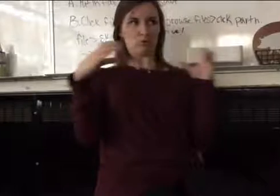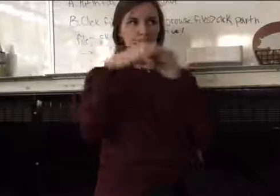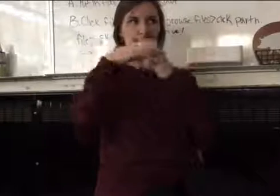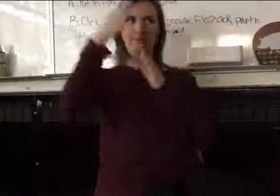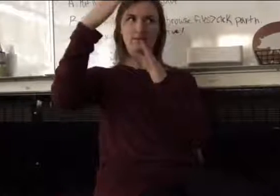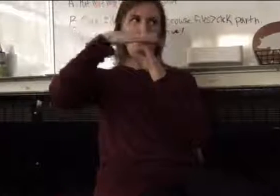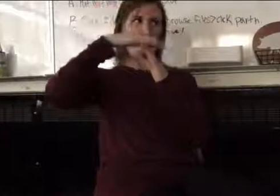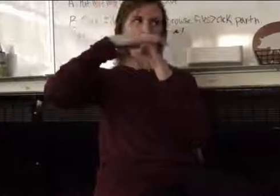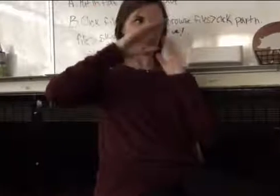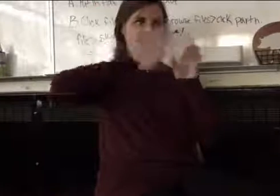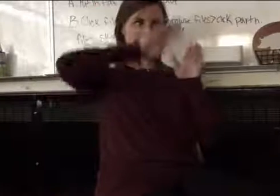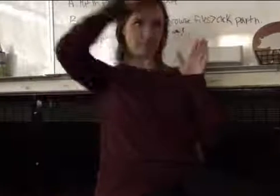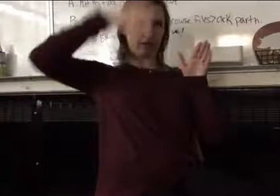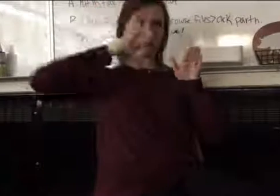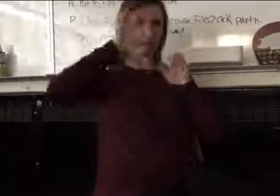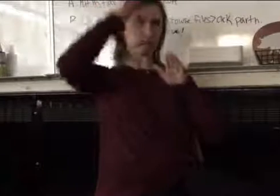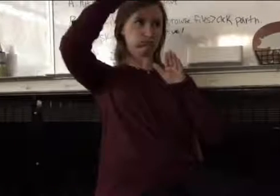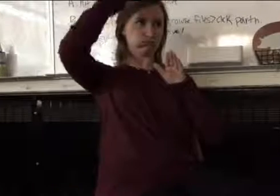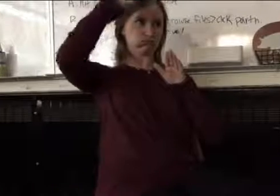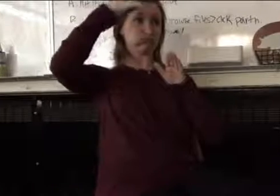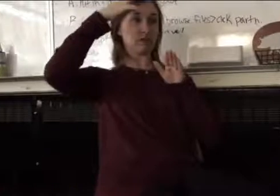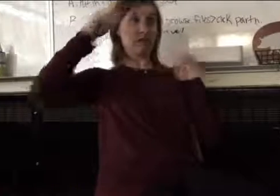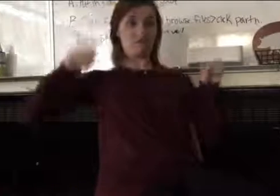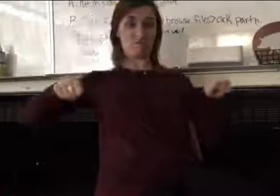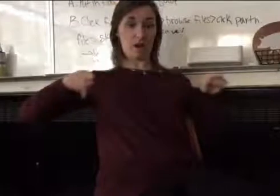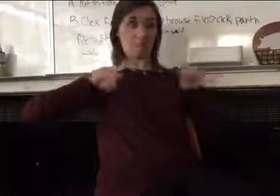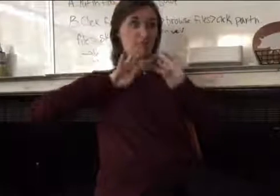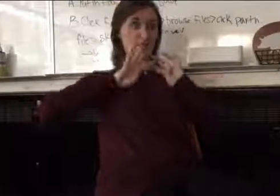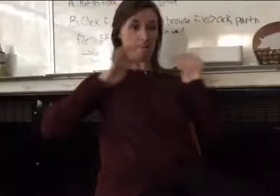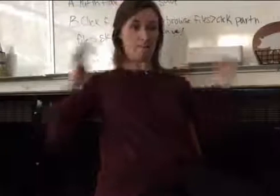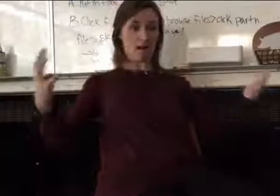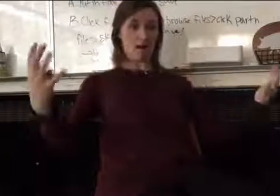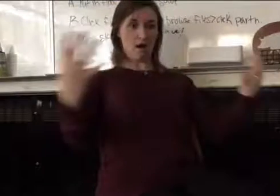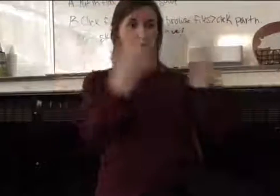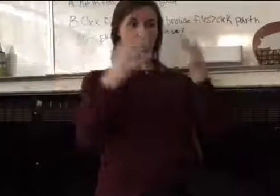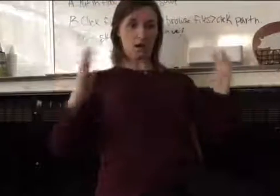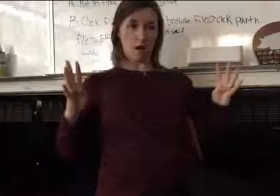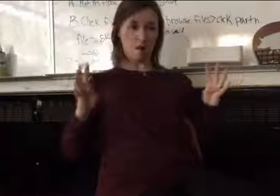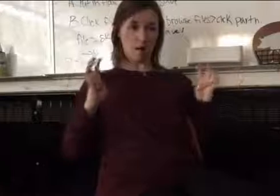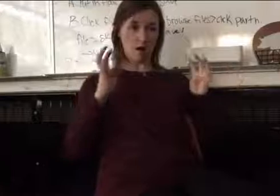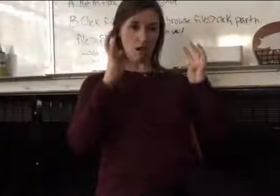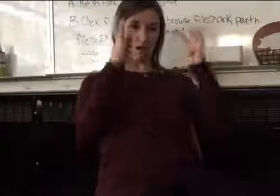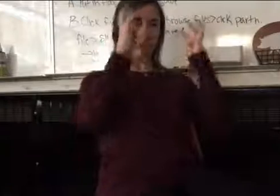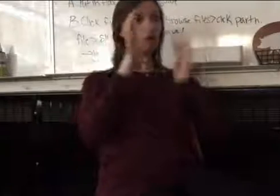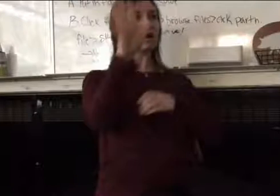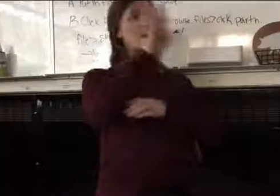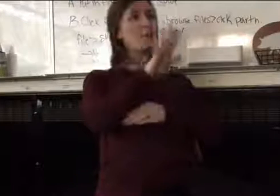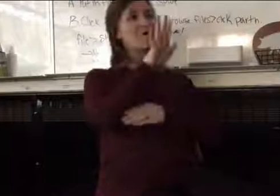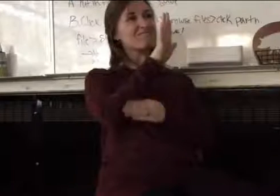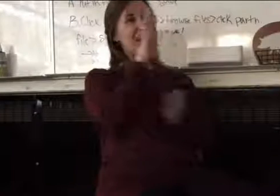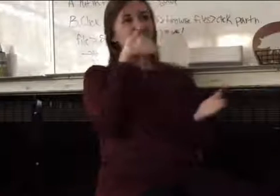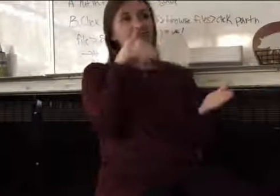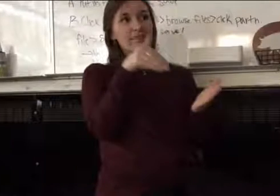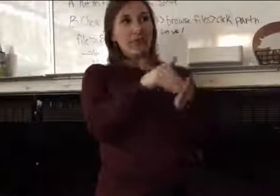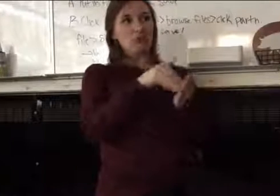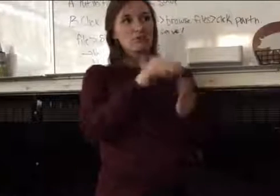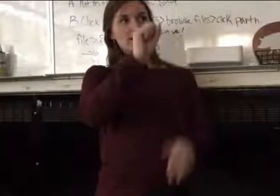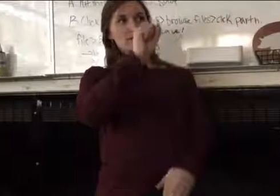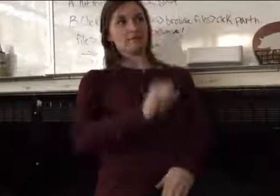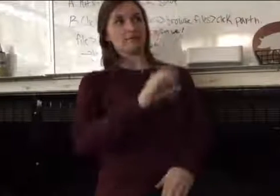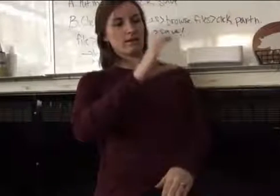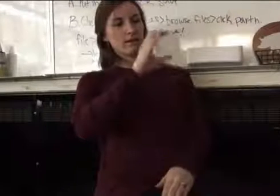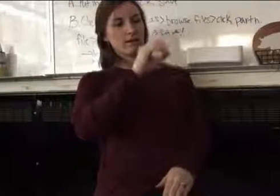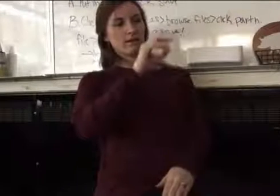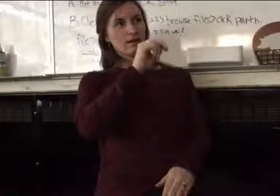hill. Coming up from the bottom of the hill are approximately 5,000 Confederate troops.